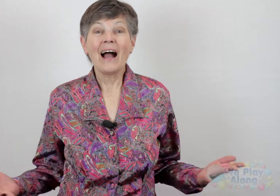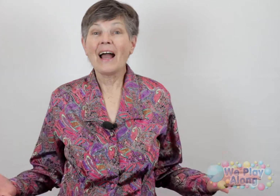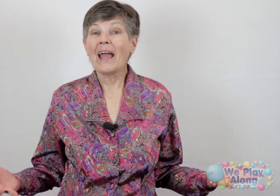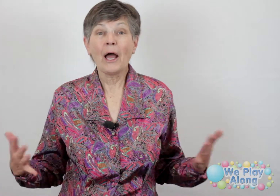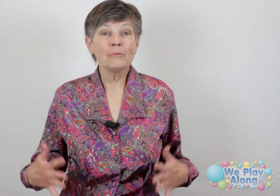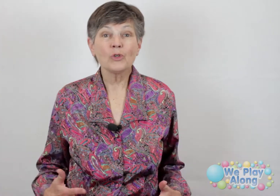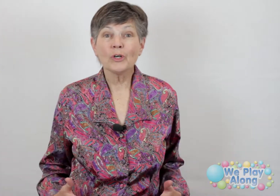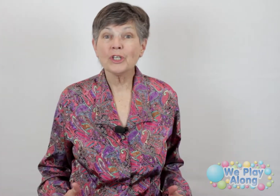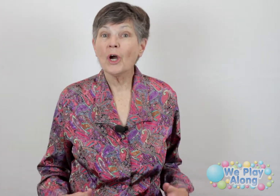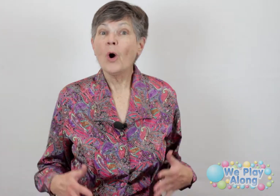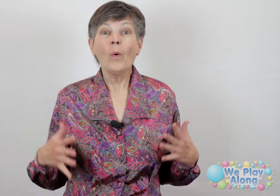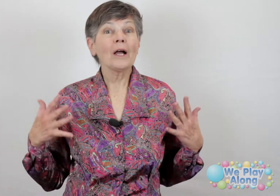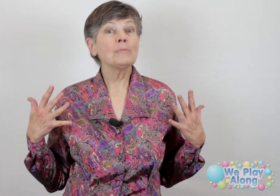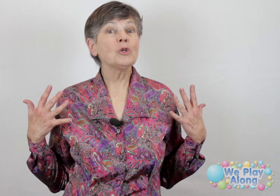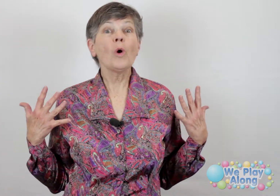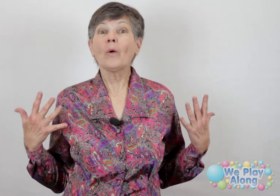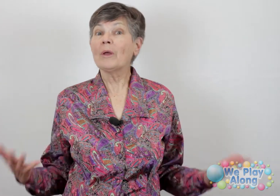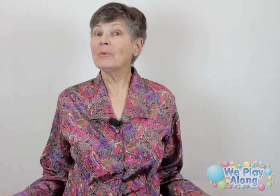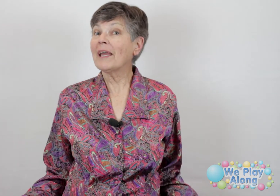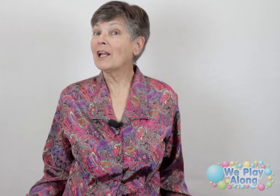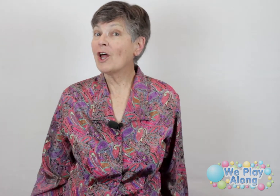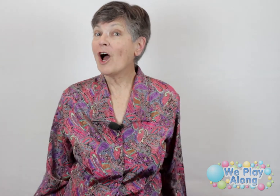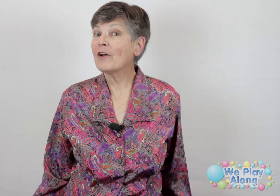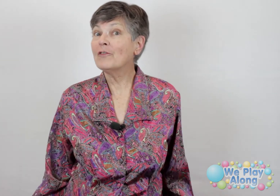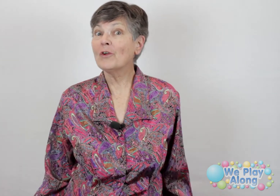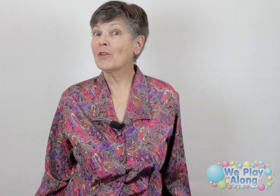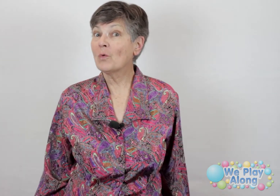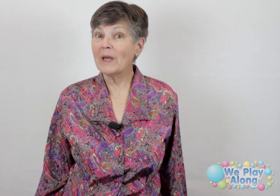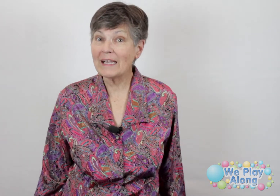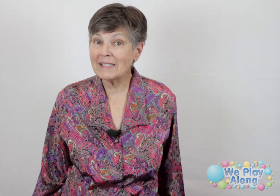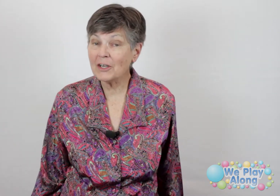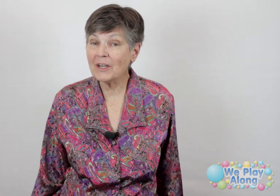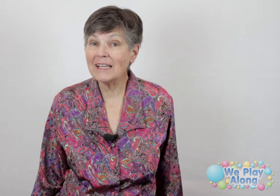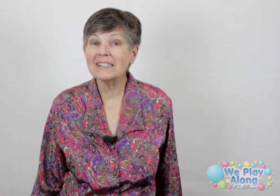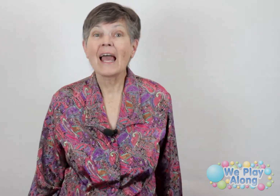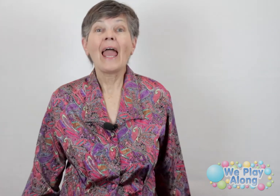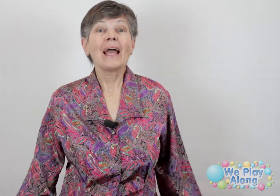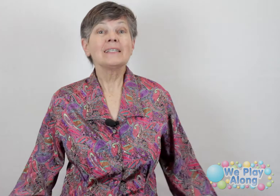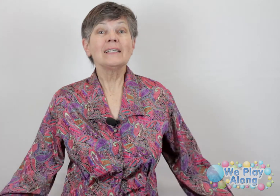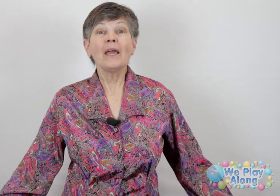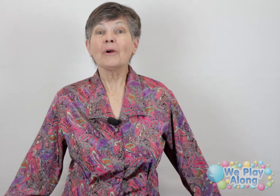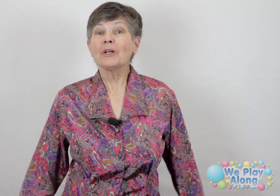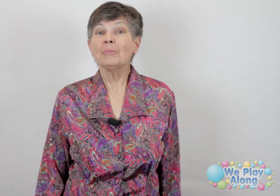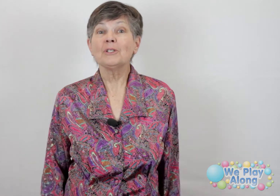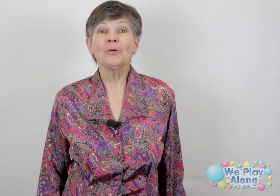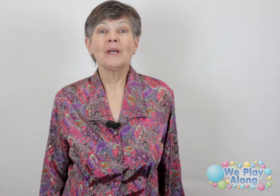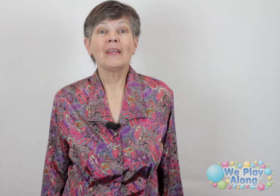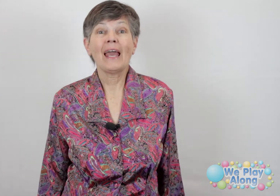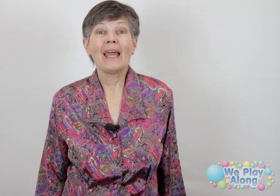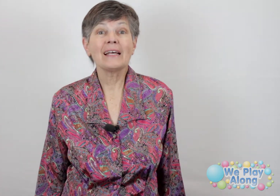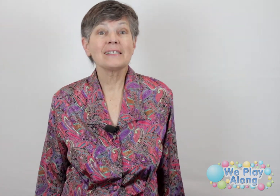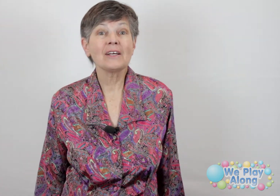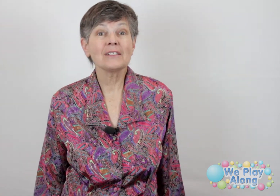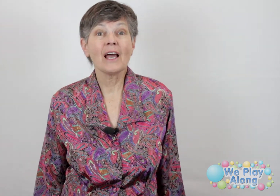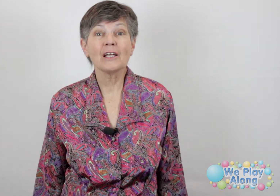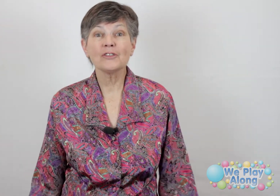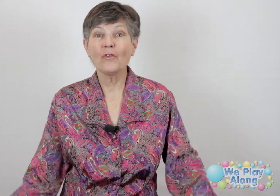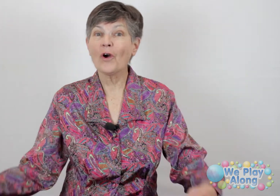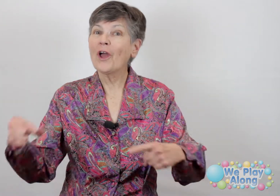Hi, I'm Georgia. Welcome to our We Play Along Food of the Week series. And today we're going to be doing the ASL signs for